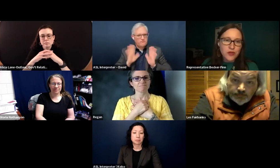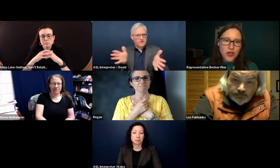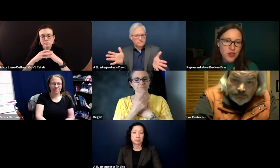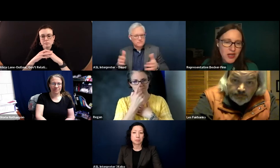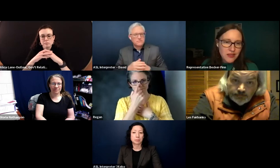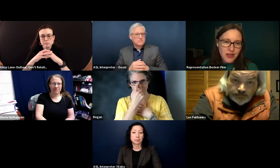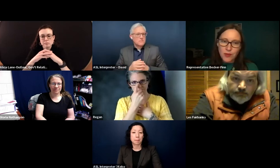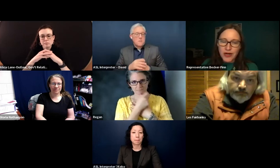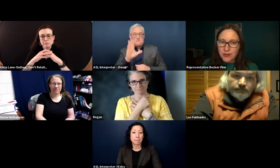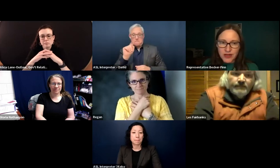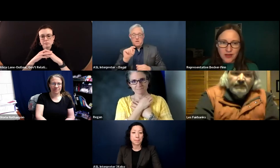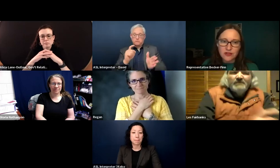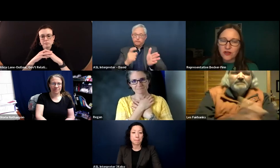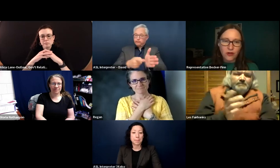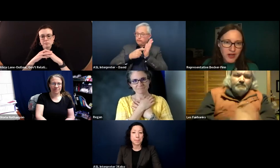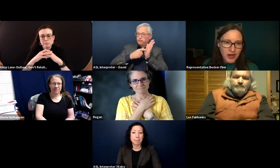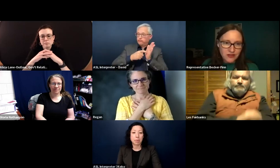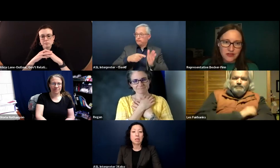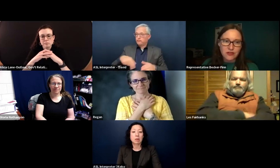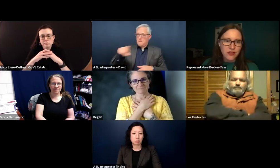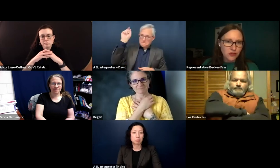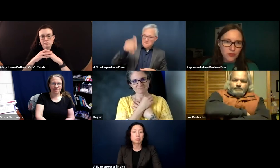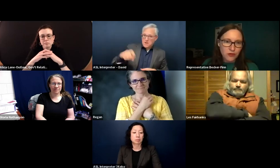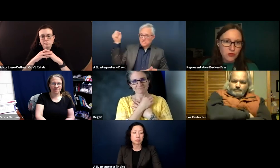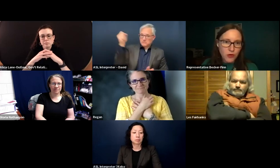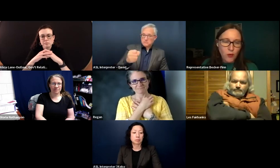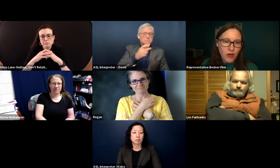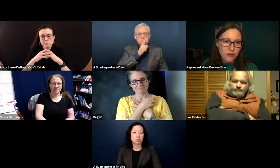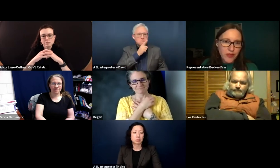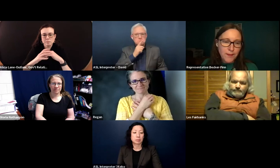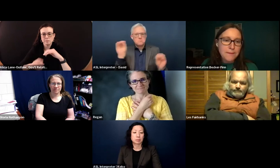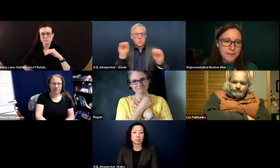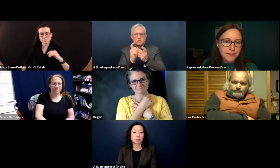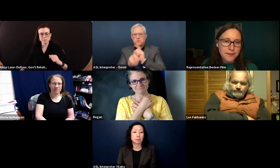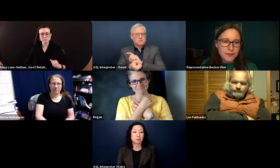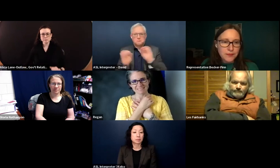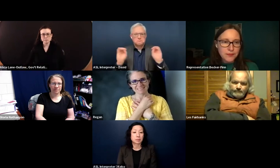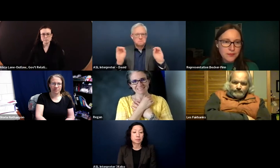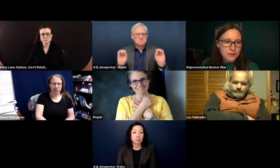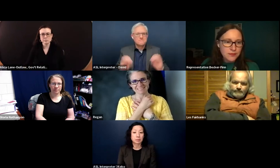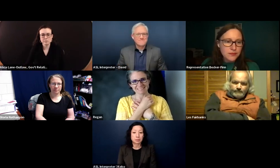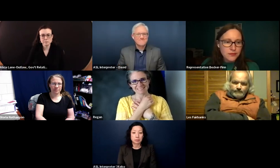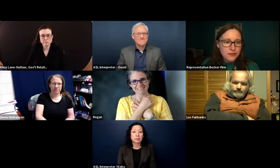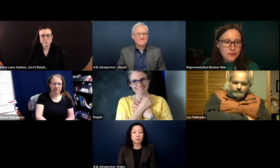this wouldn't change anything about anybody else's current access to the interpreters who work well for them.